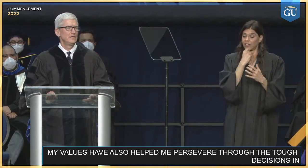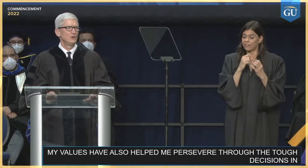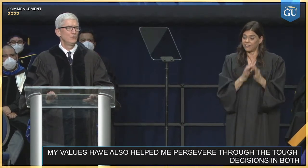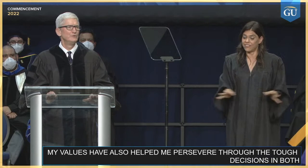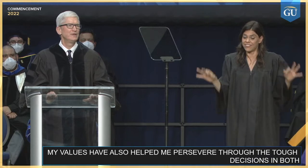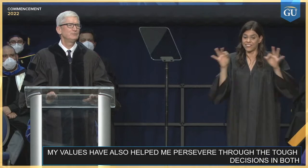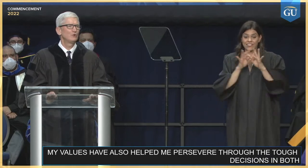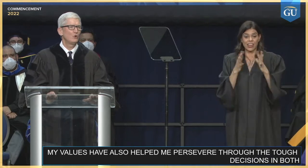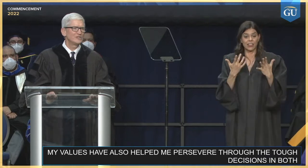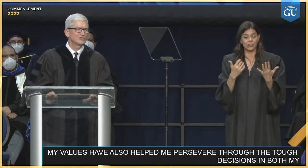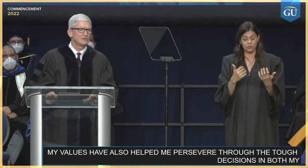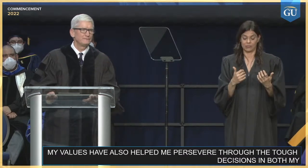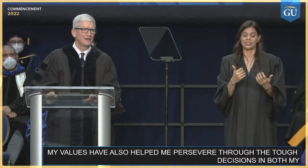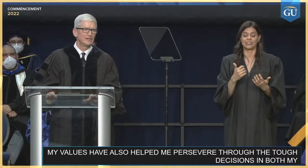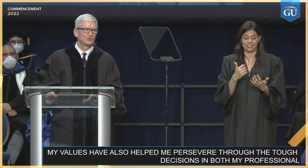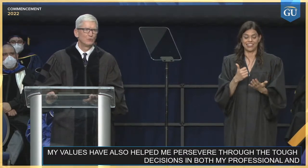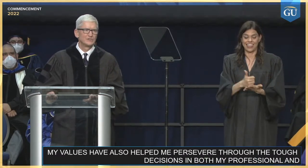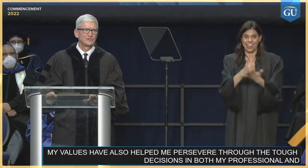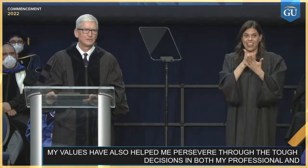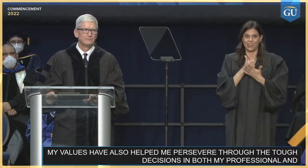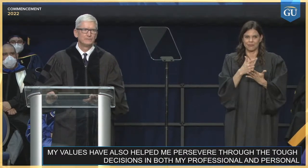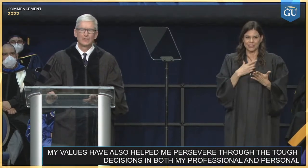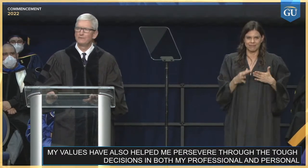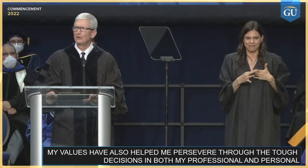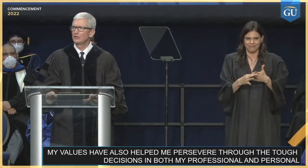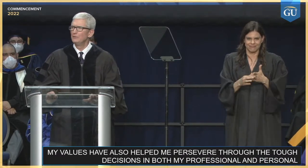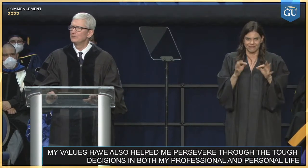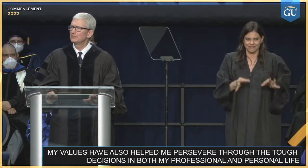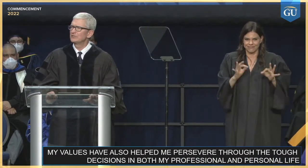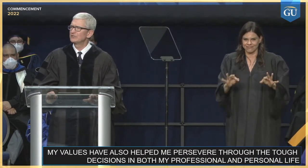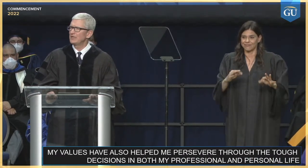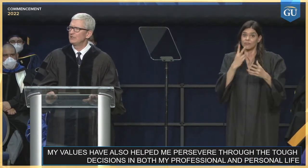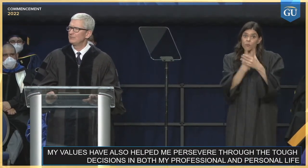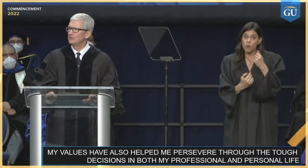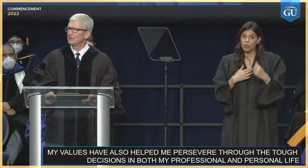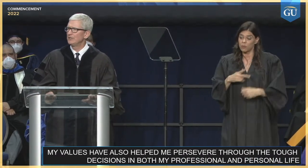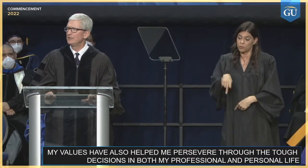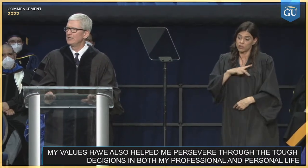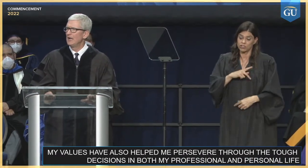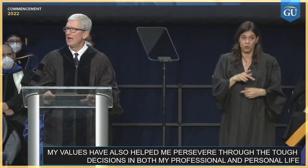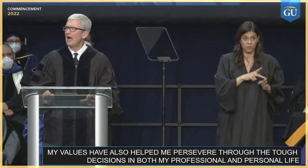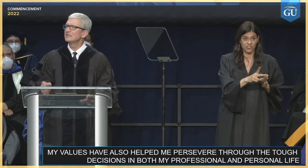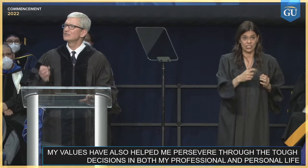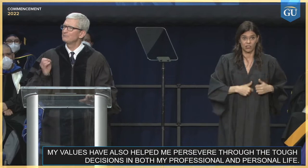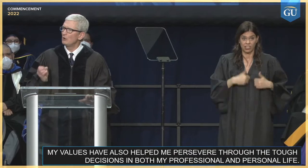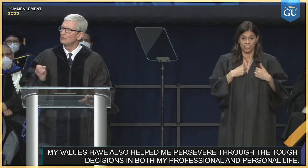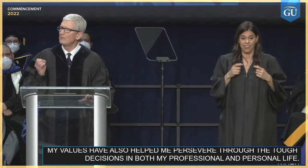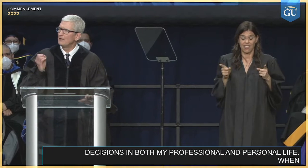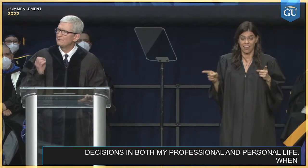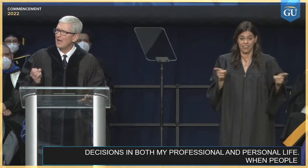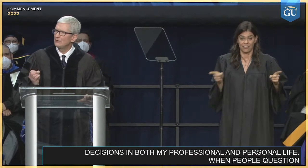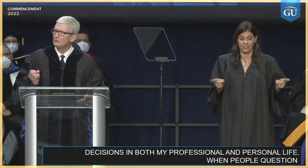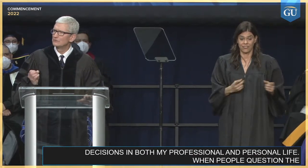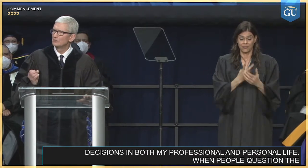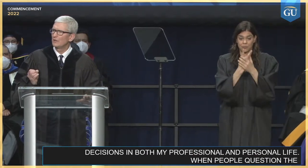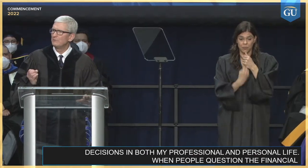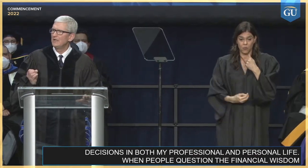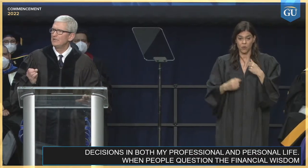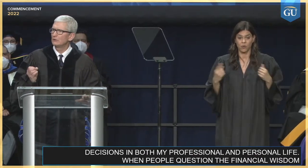When people question the financial wisdom of our commitment to sustainability, I spoke my values when I made it